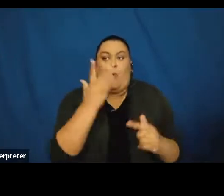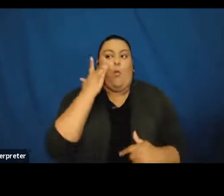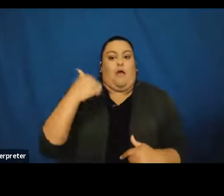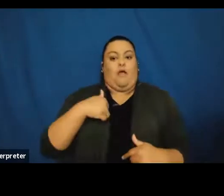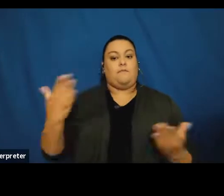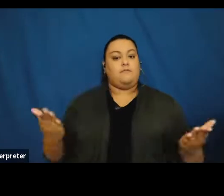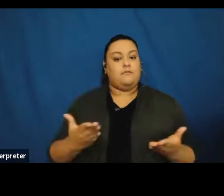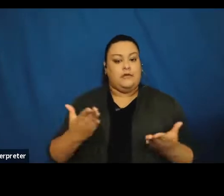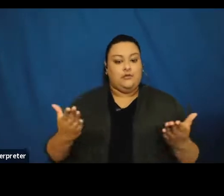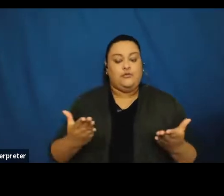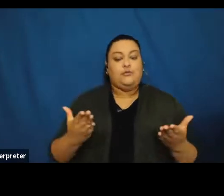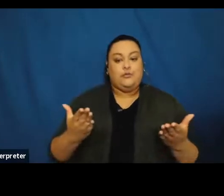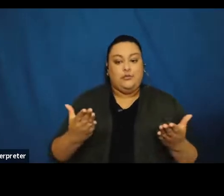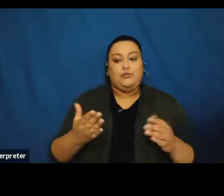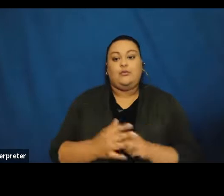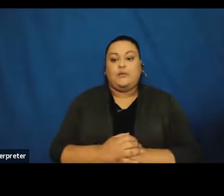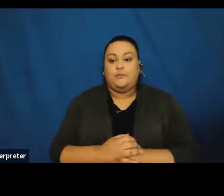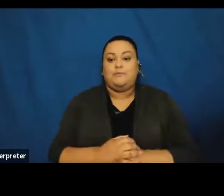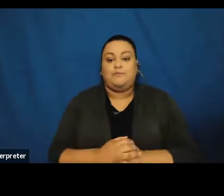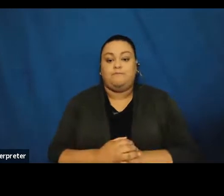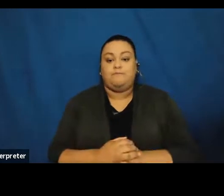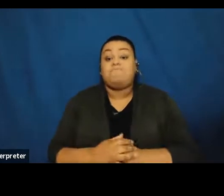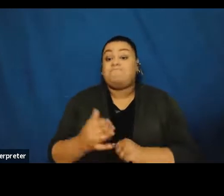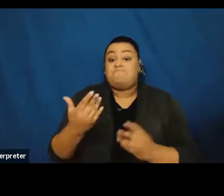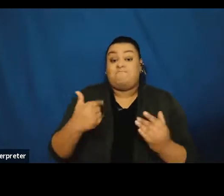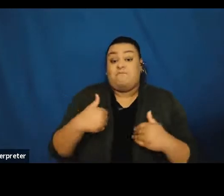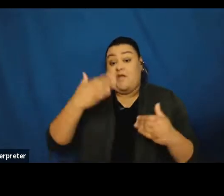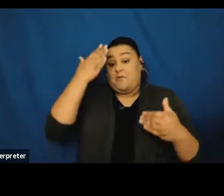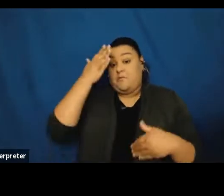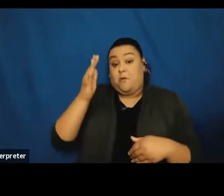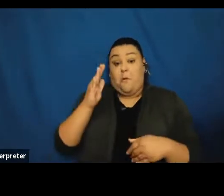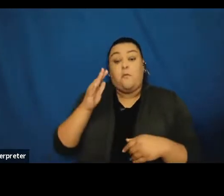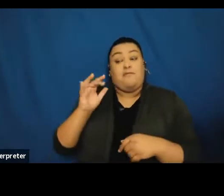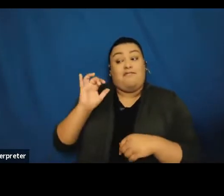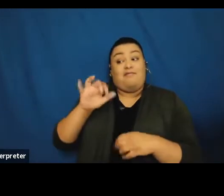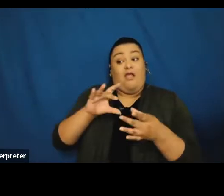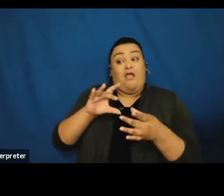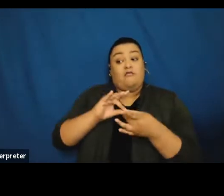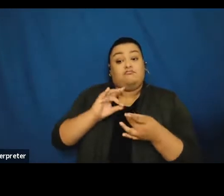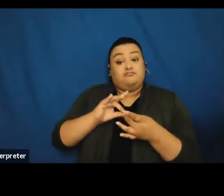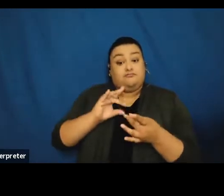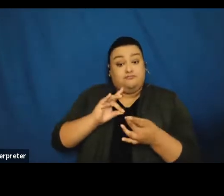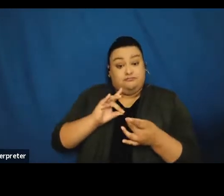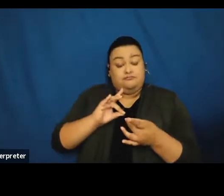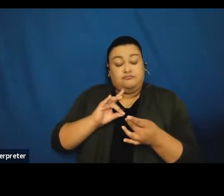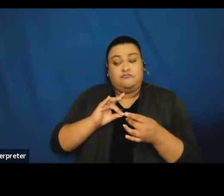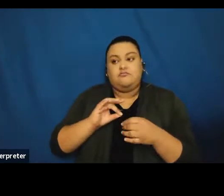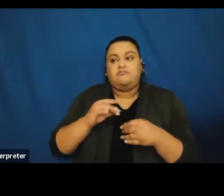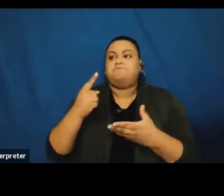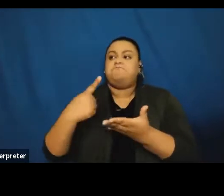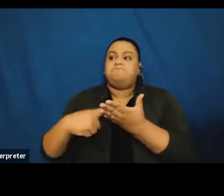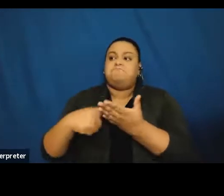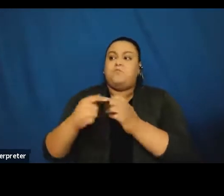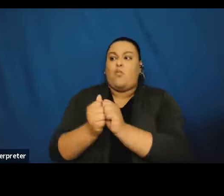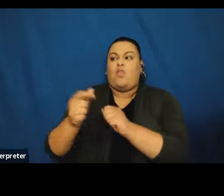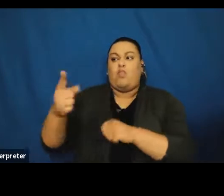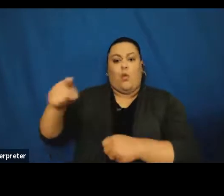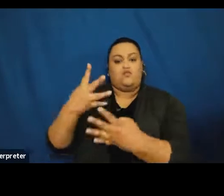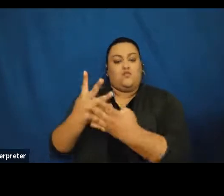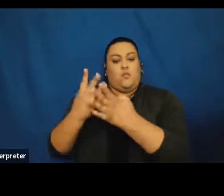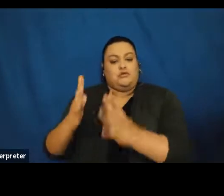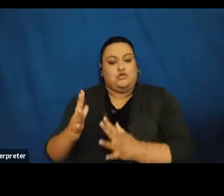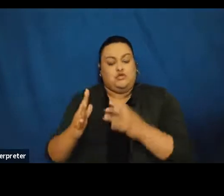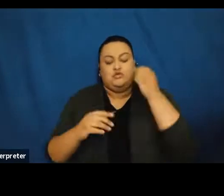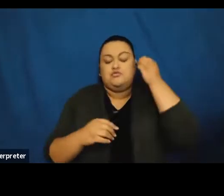And little did I know that particular remark and dialogue with the prisoners, my